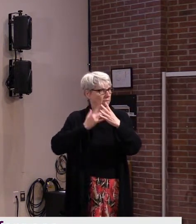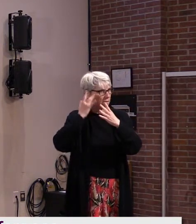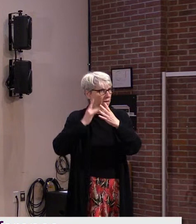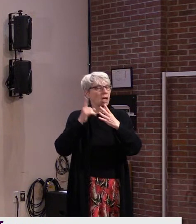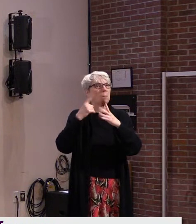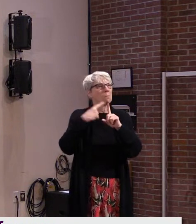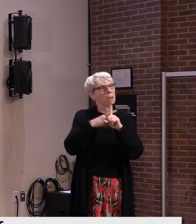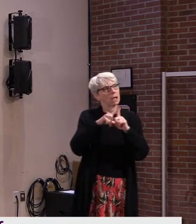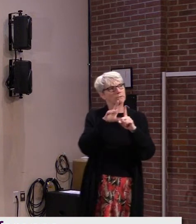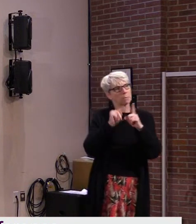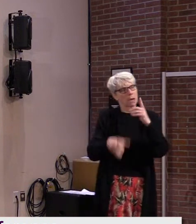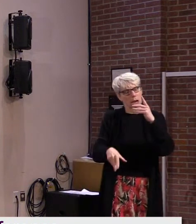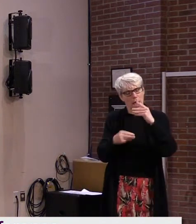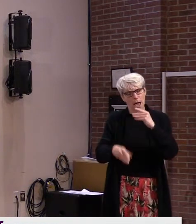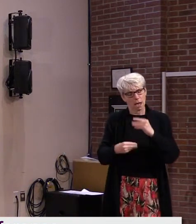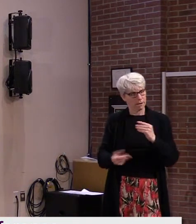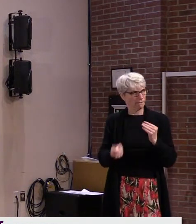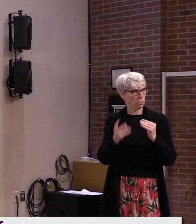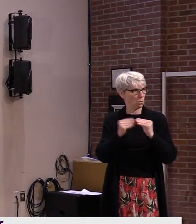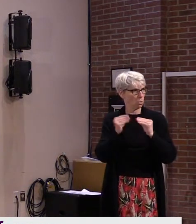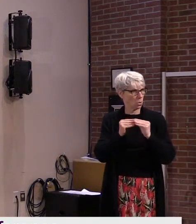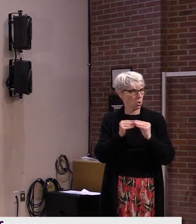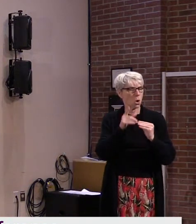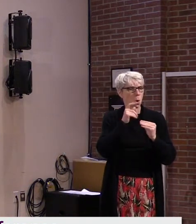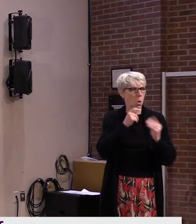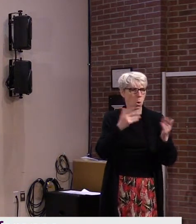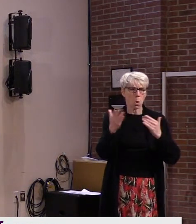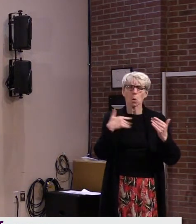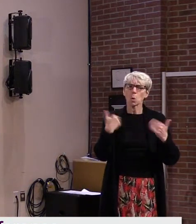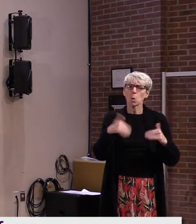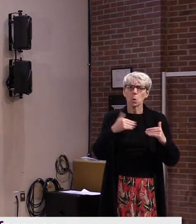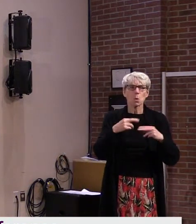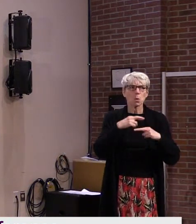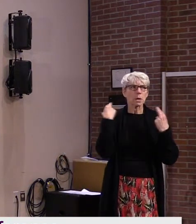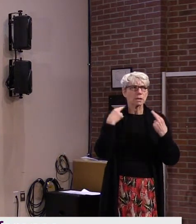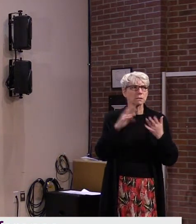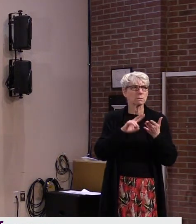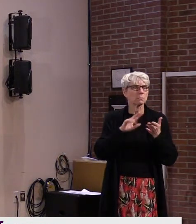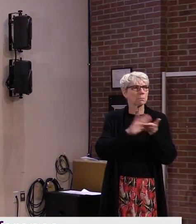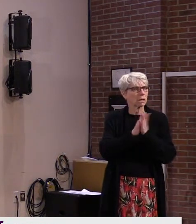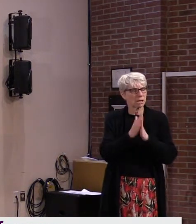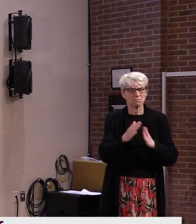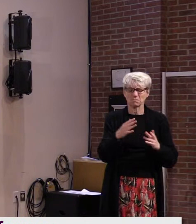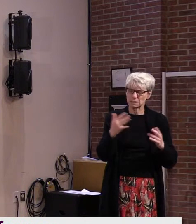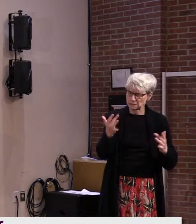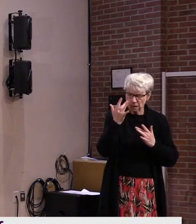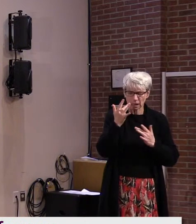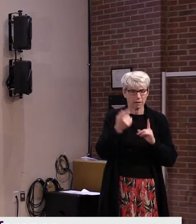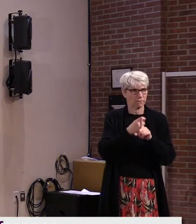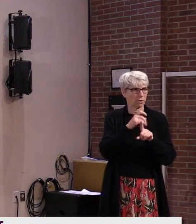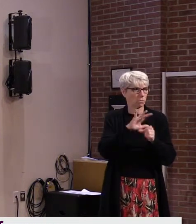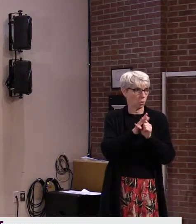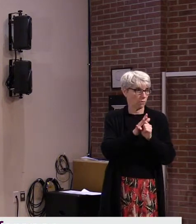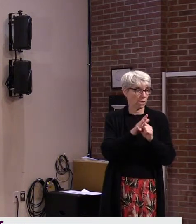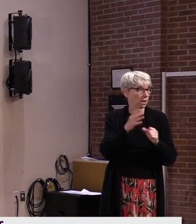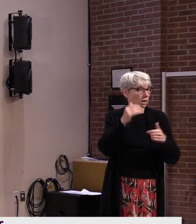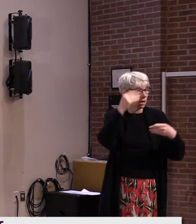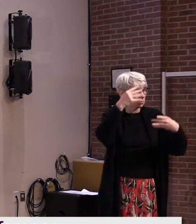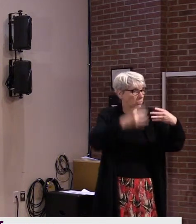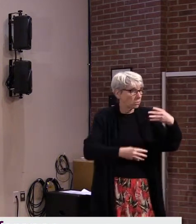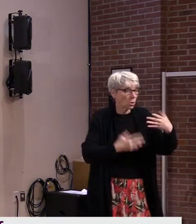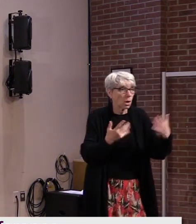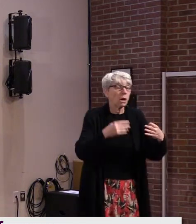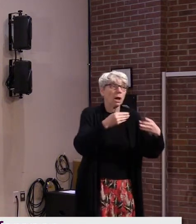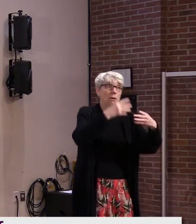become severely ill from COVID. Just to remind all of you, these include, and it's a